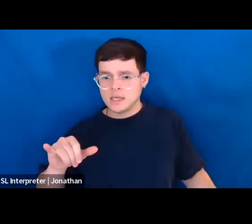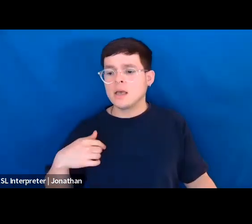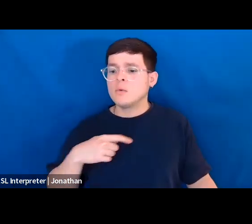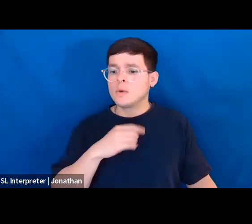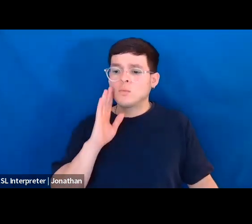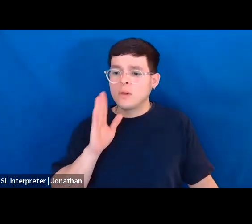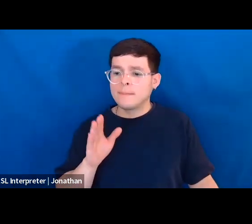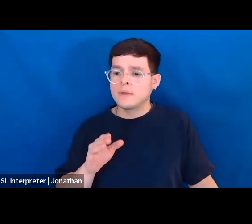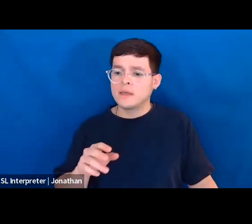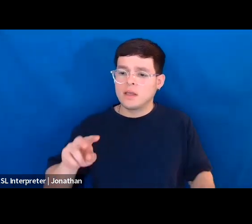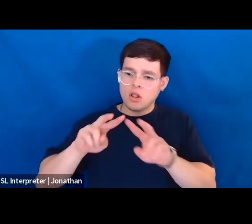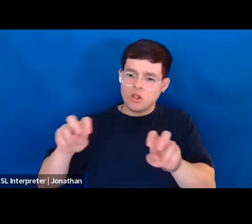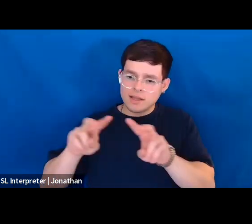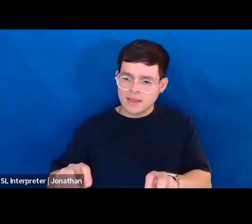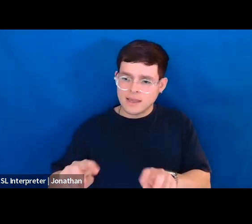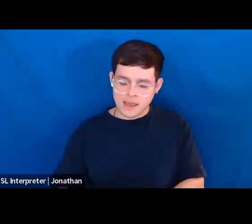at